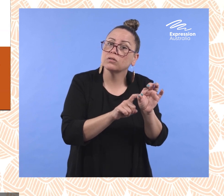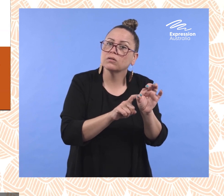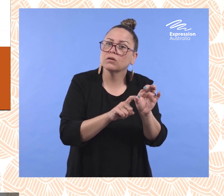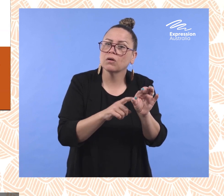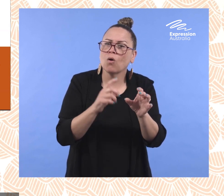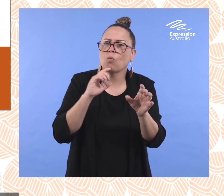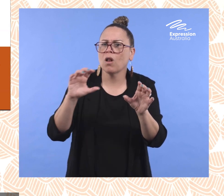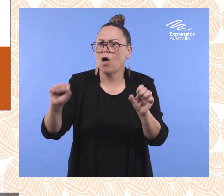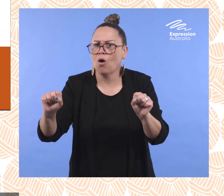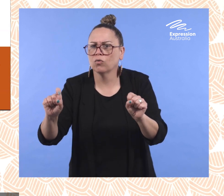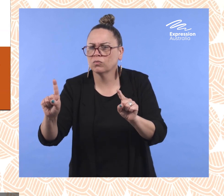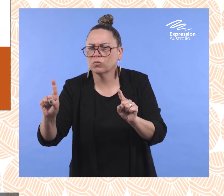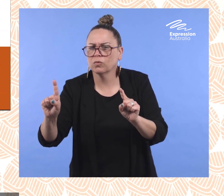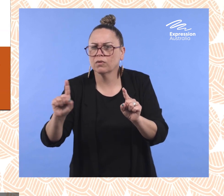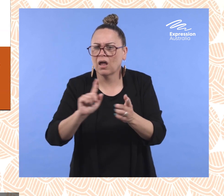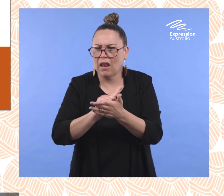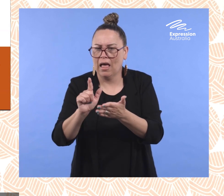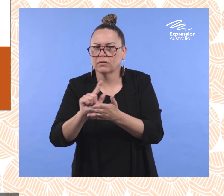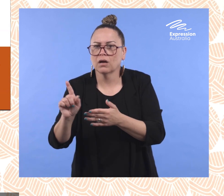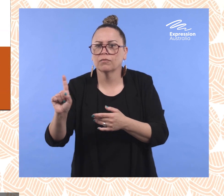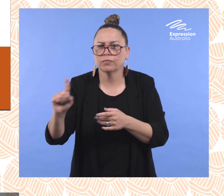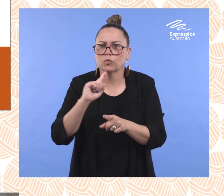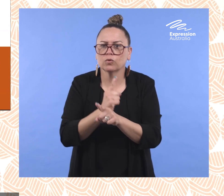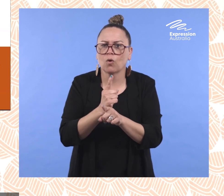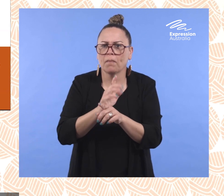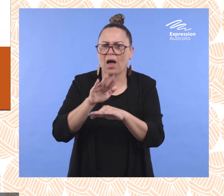Yeah, okay.